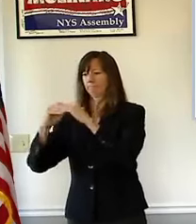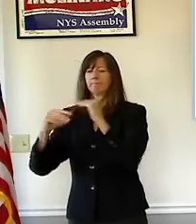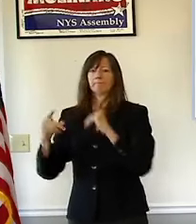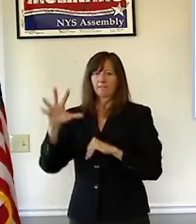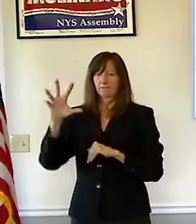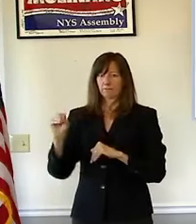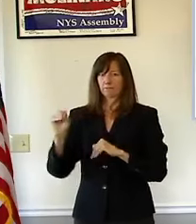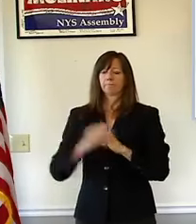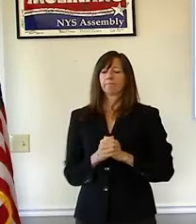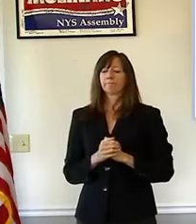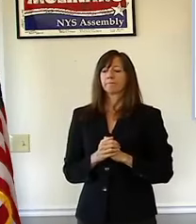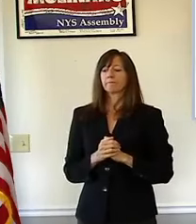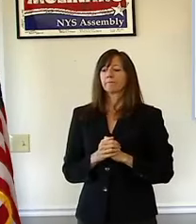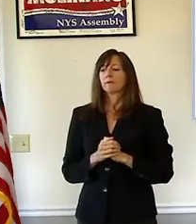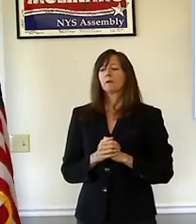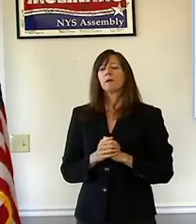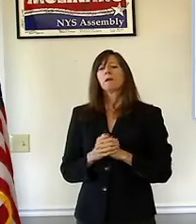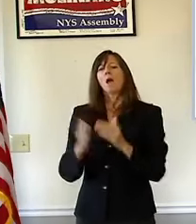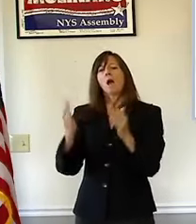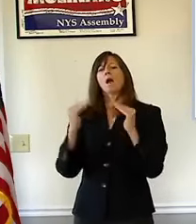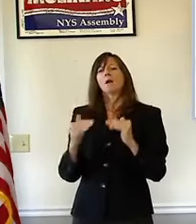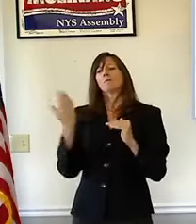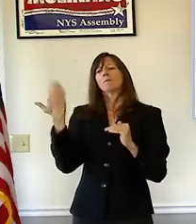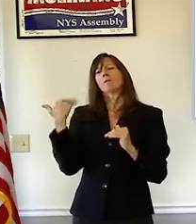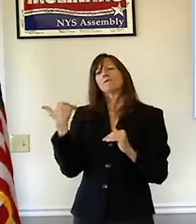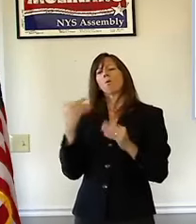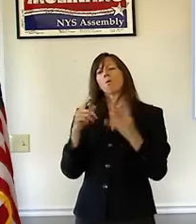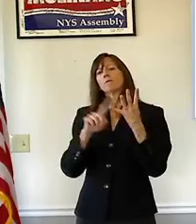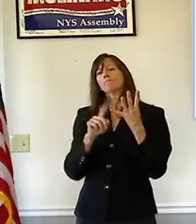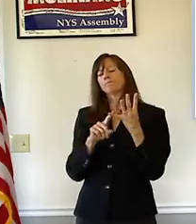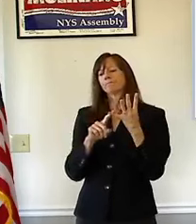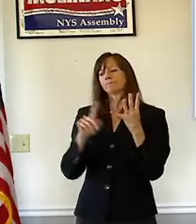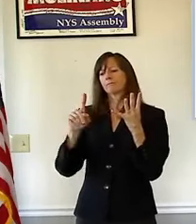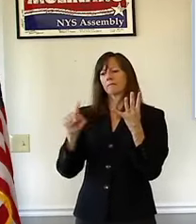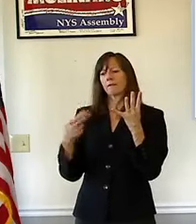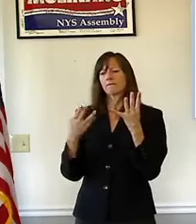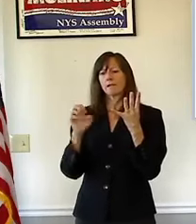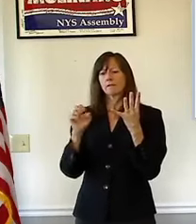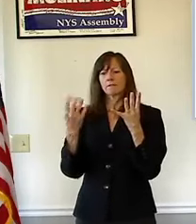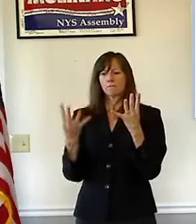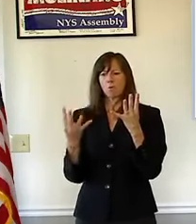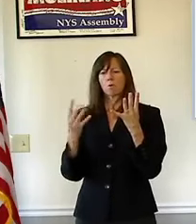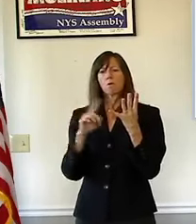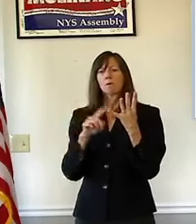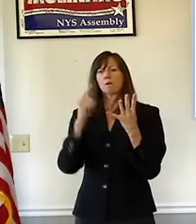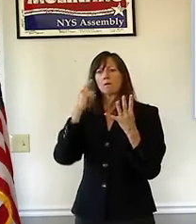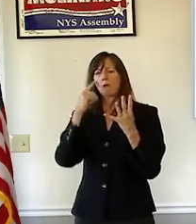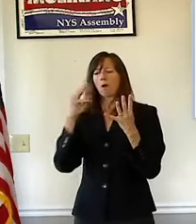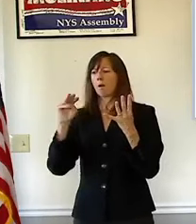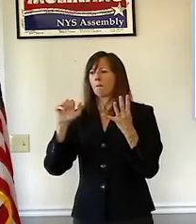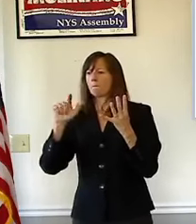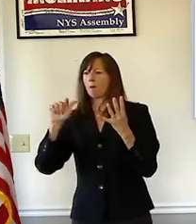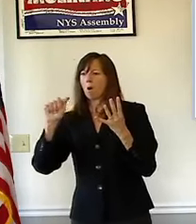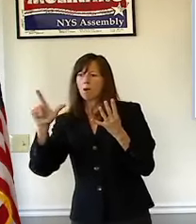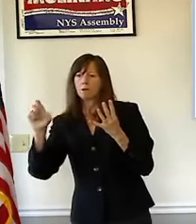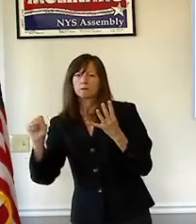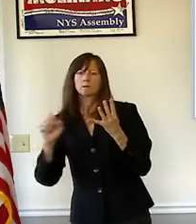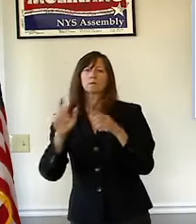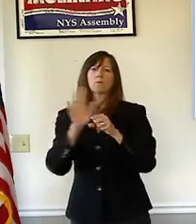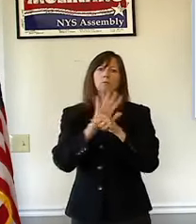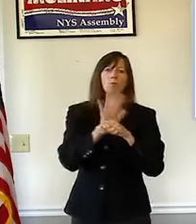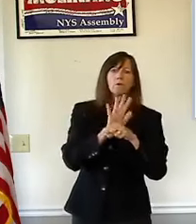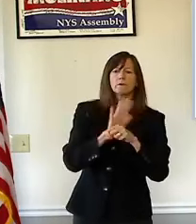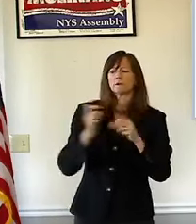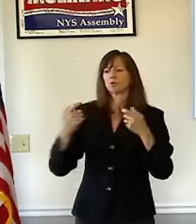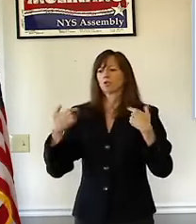that malls, movie theaters, and gyms would not necessarily begin or opening when phase four commences in